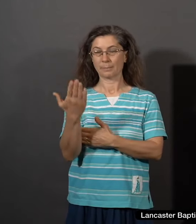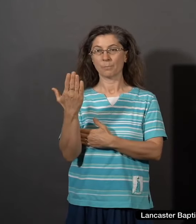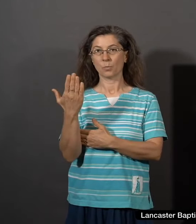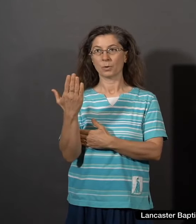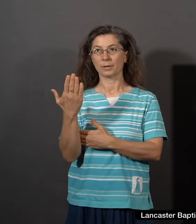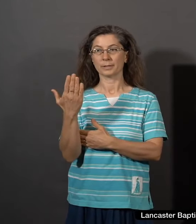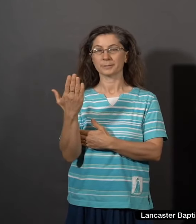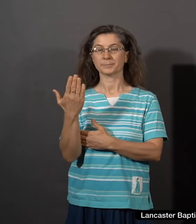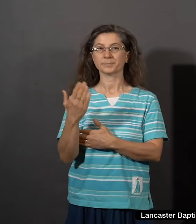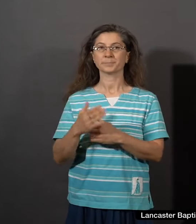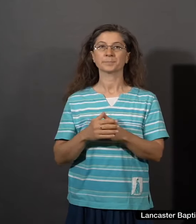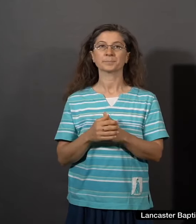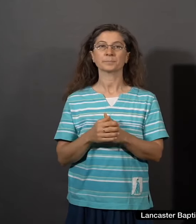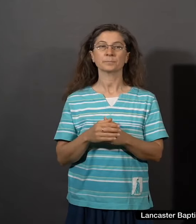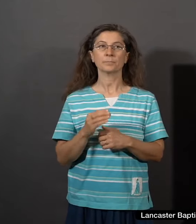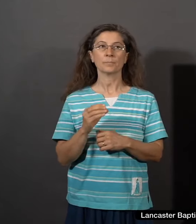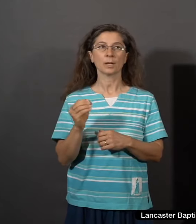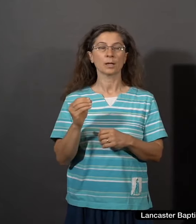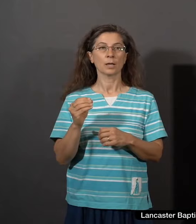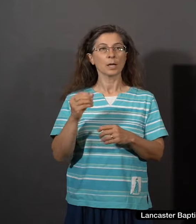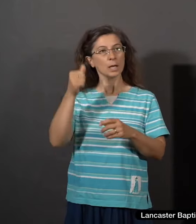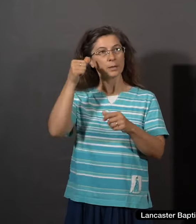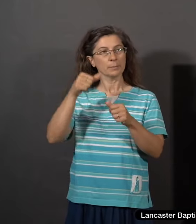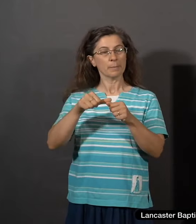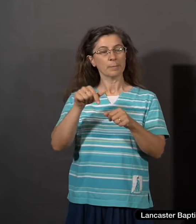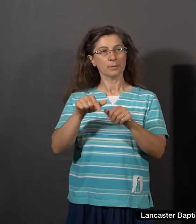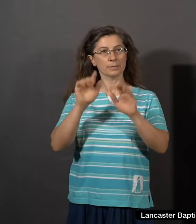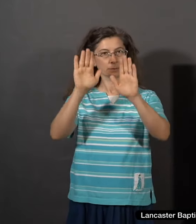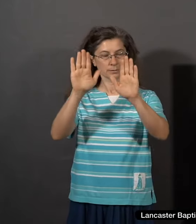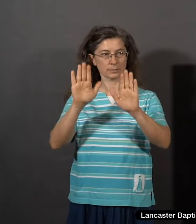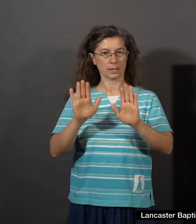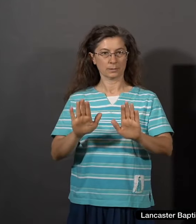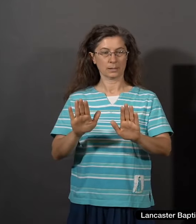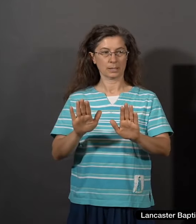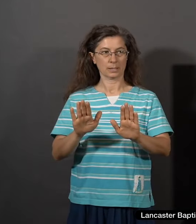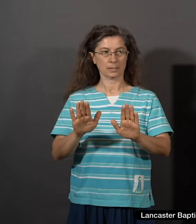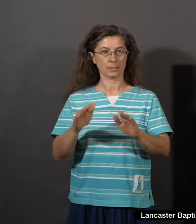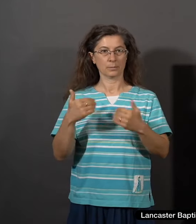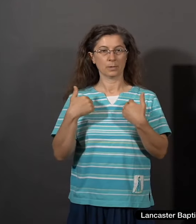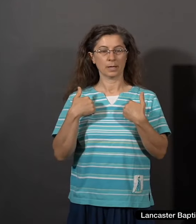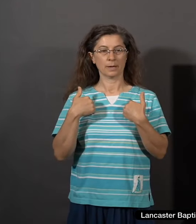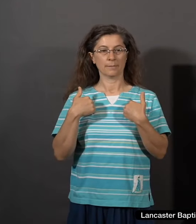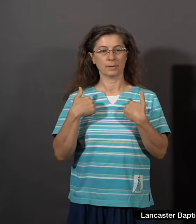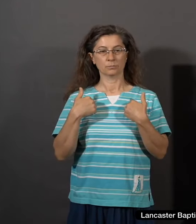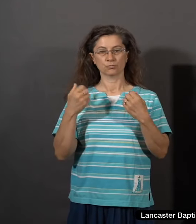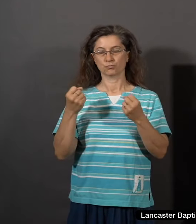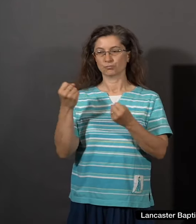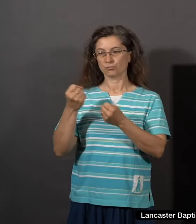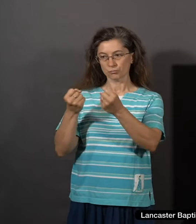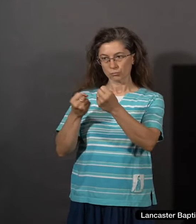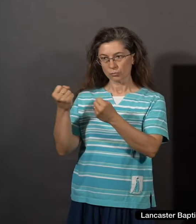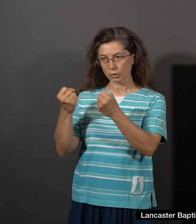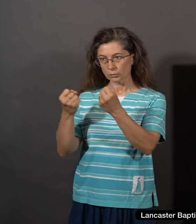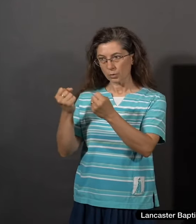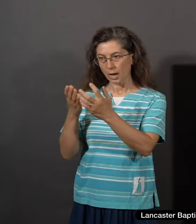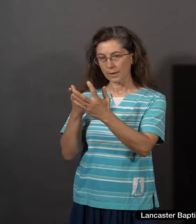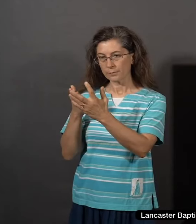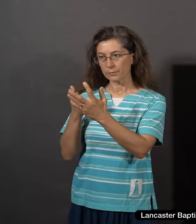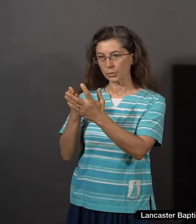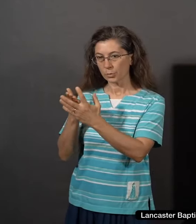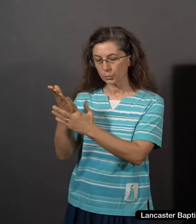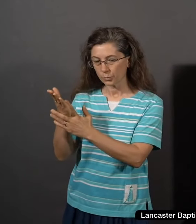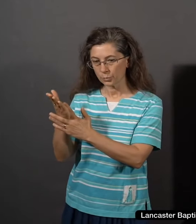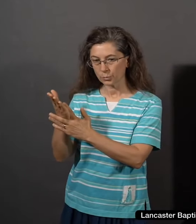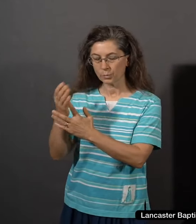trying to be a blessing and then we want to remind you that this sunday we're having just a drive-through uh for uh